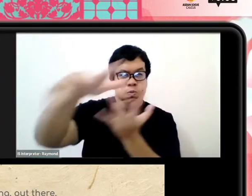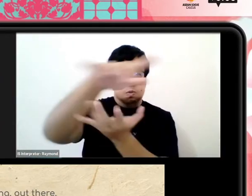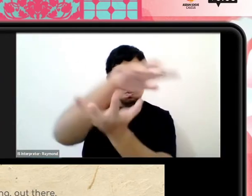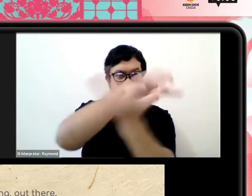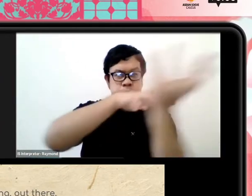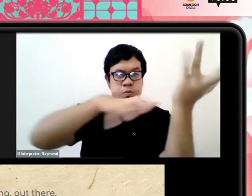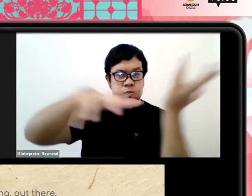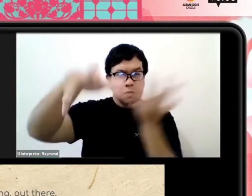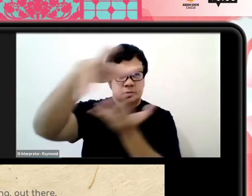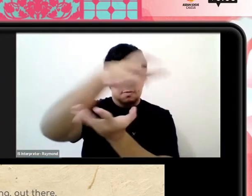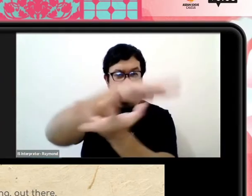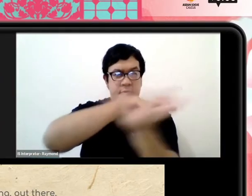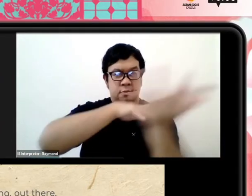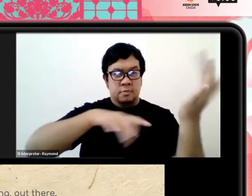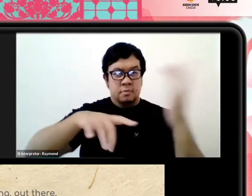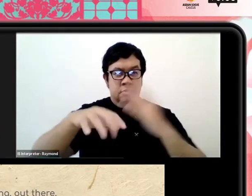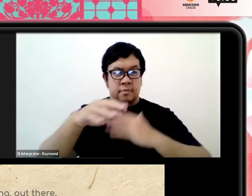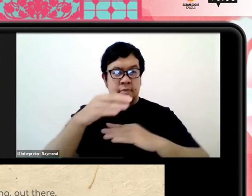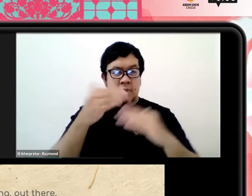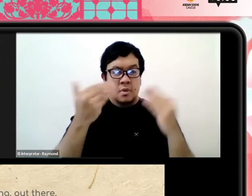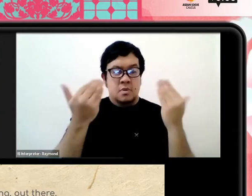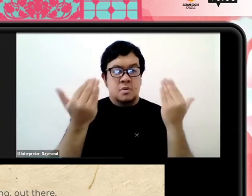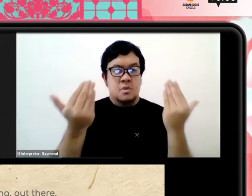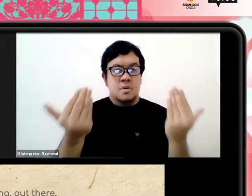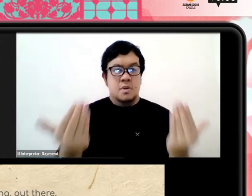today is stunning